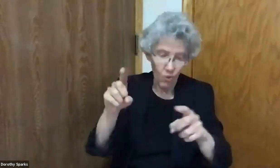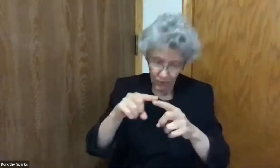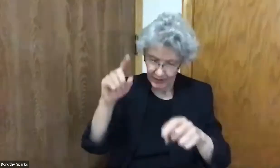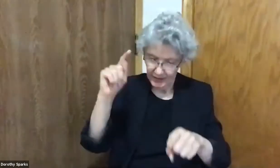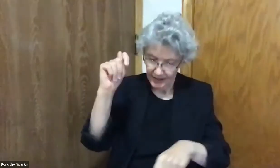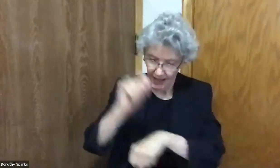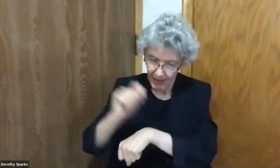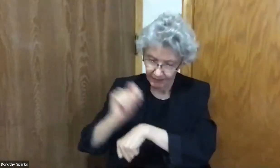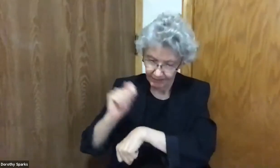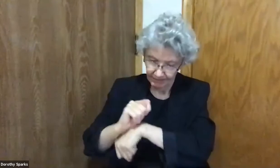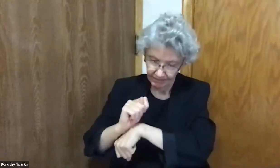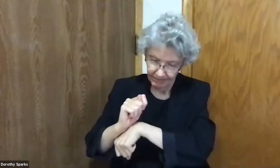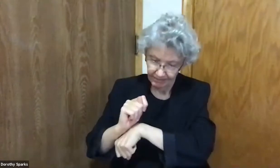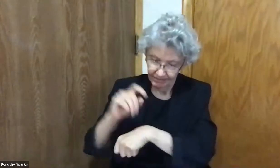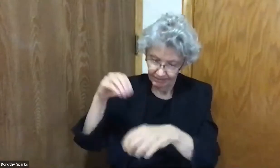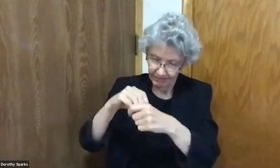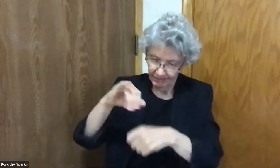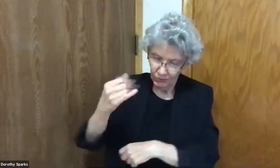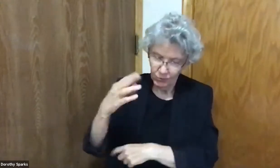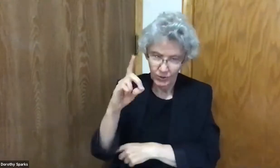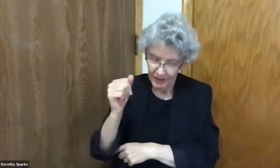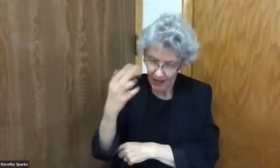Then read it to the people of Judah.